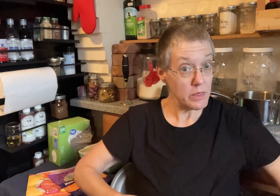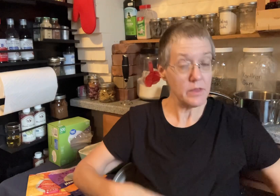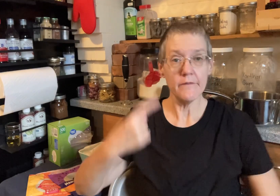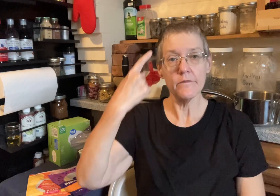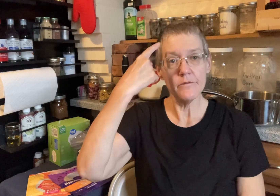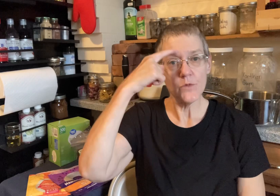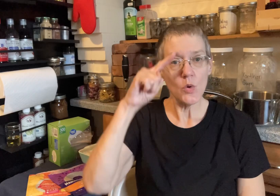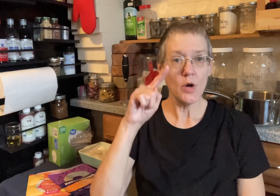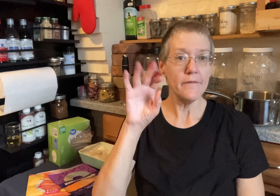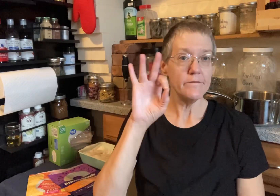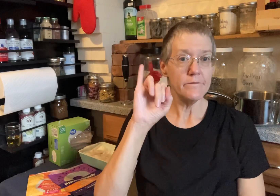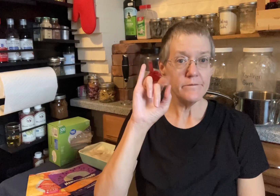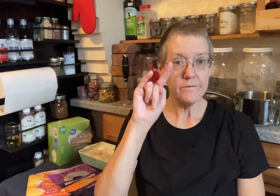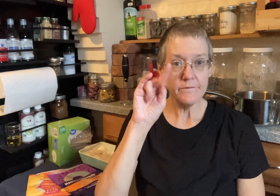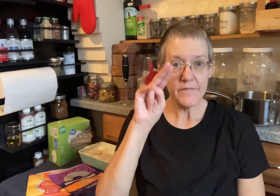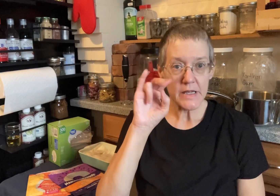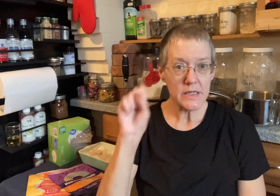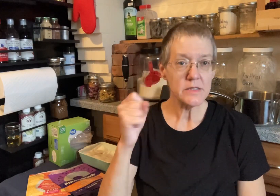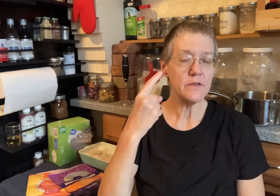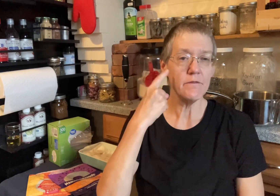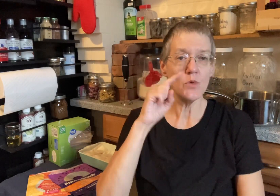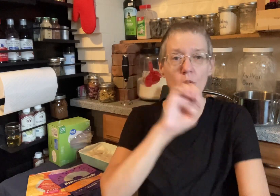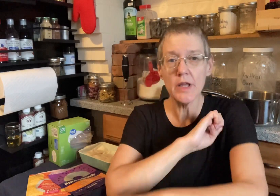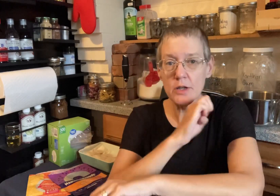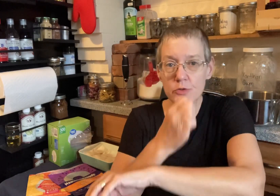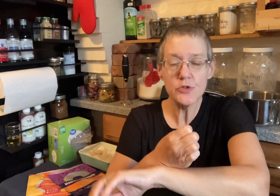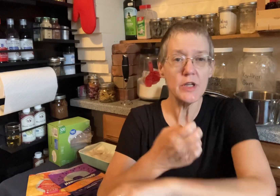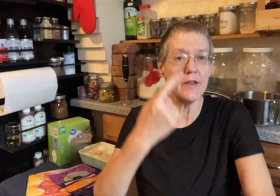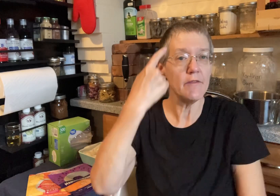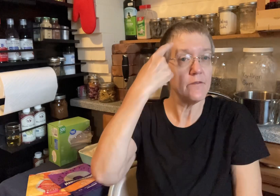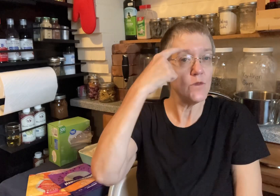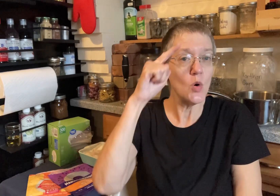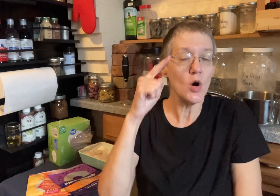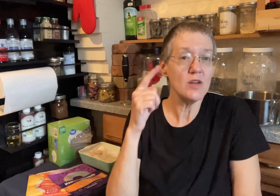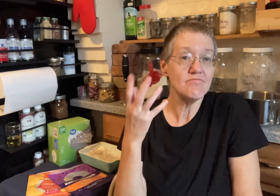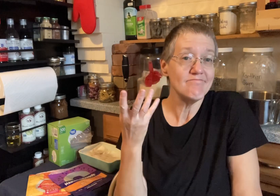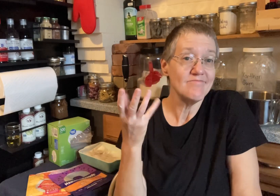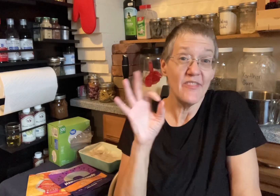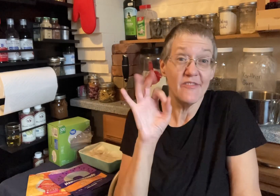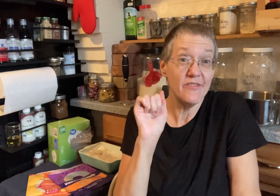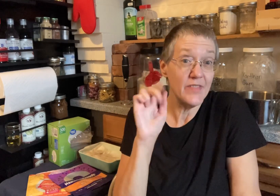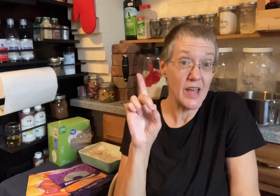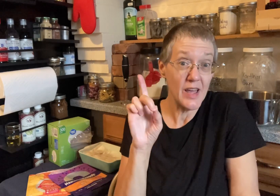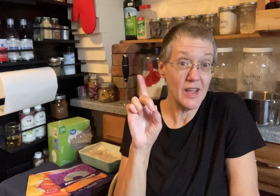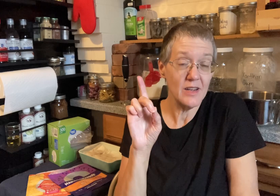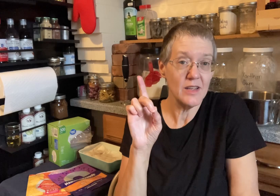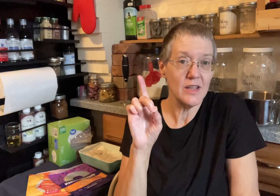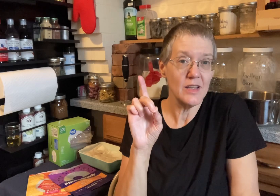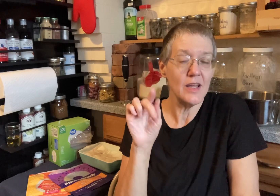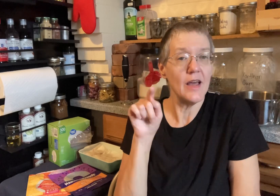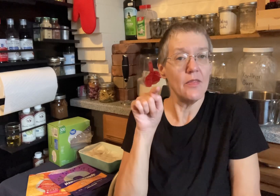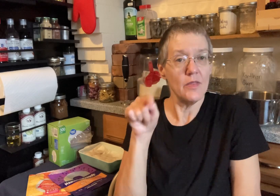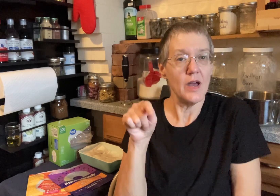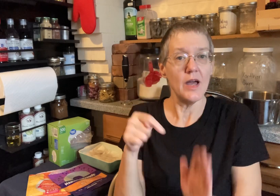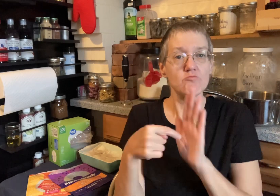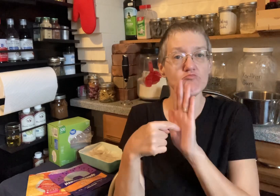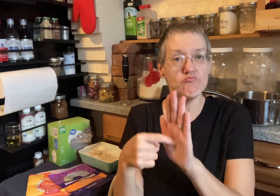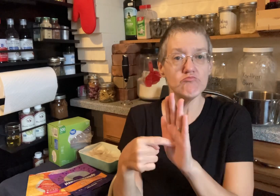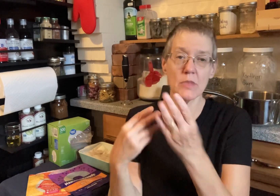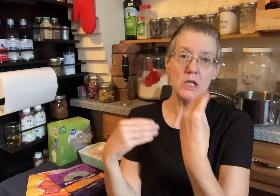health reasons, for fitness, for energy, or simply because it's a fad, if